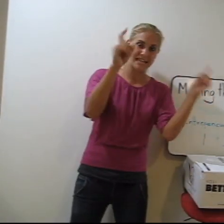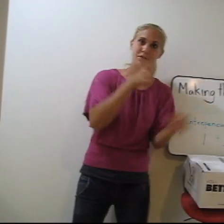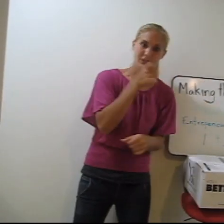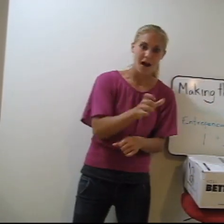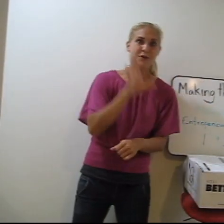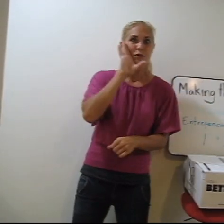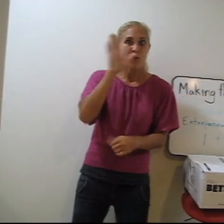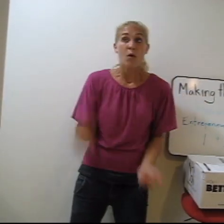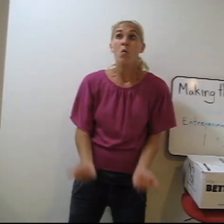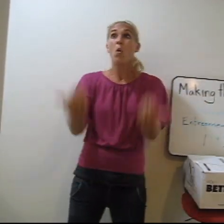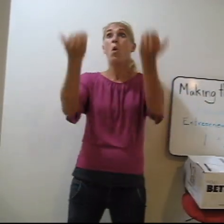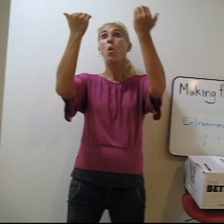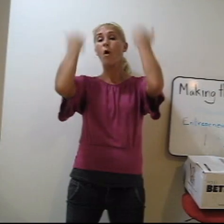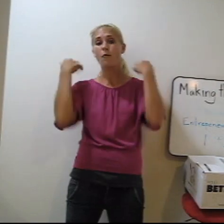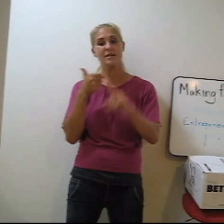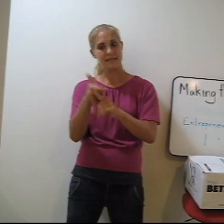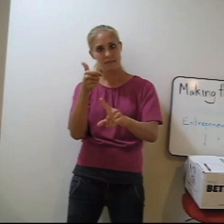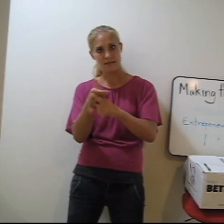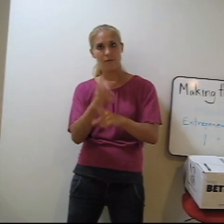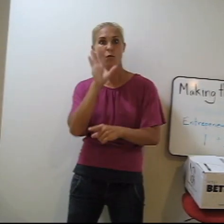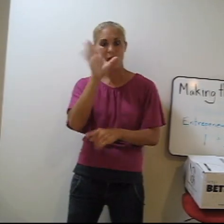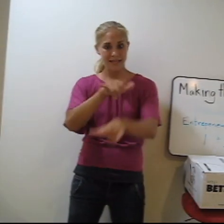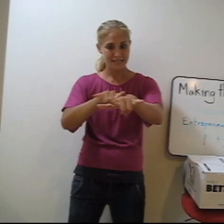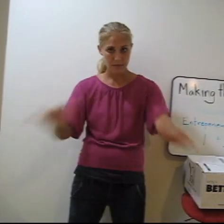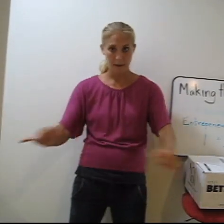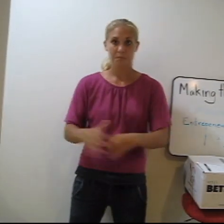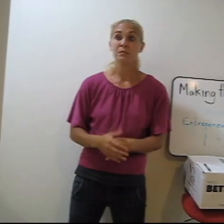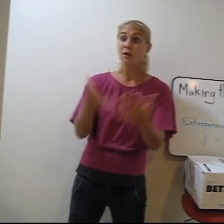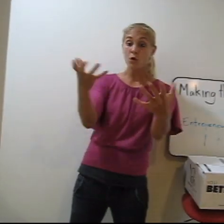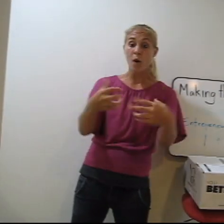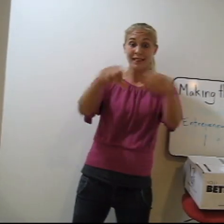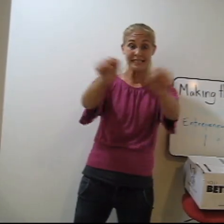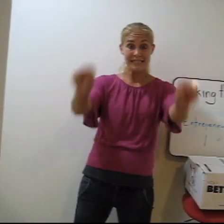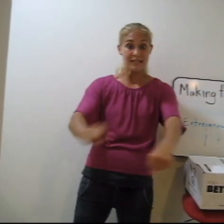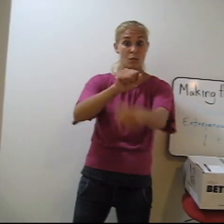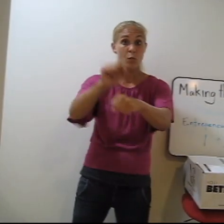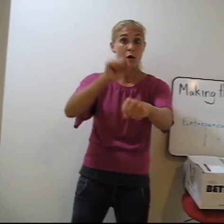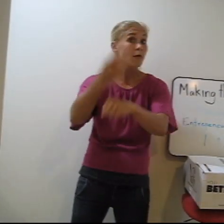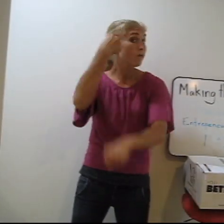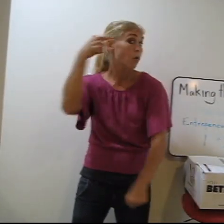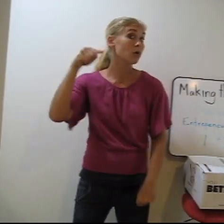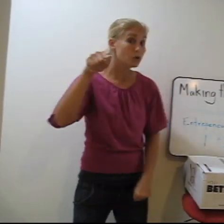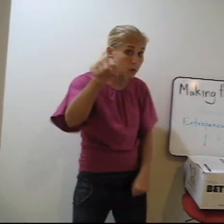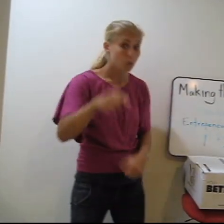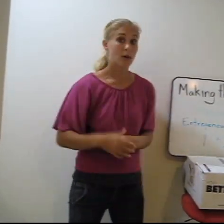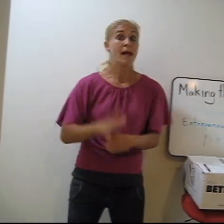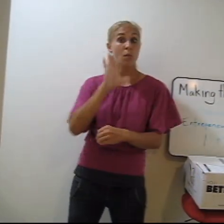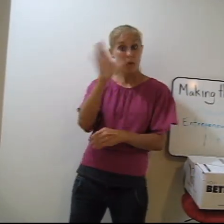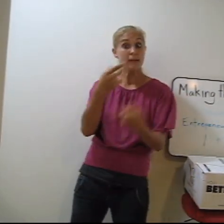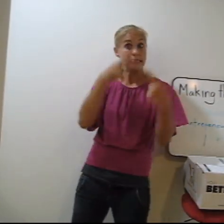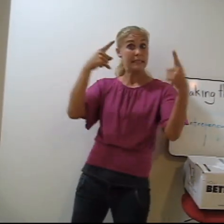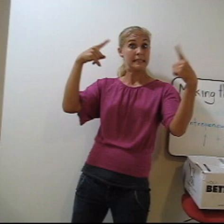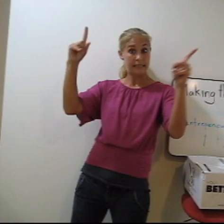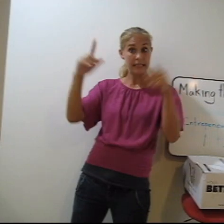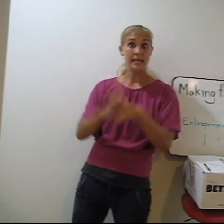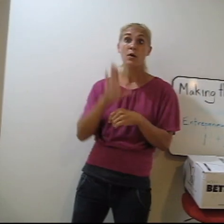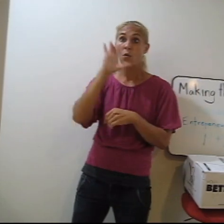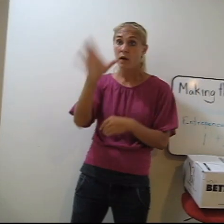yourself trying. No, you want the system to do all the work. Not only will it then work for you, it will work for anyone.